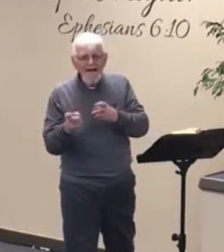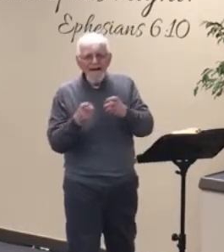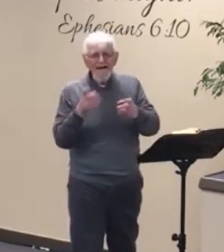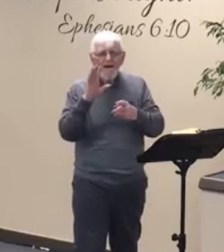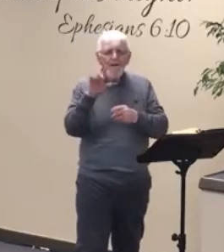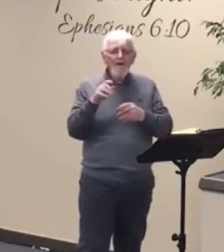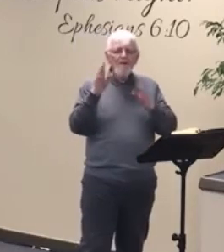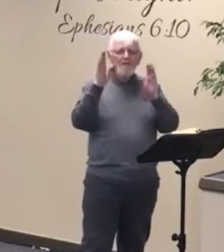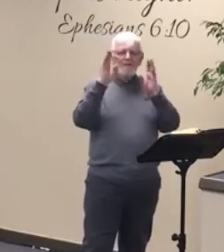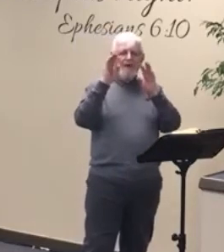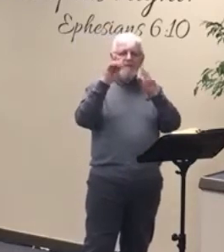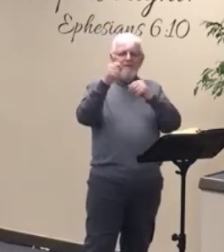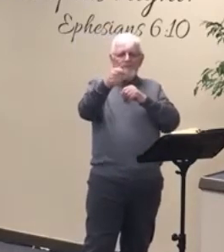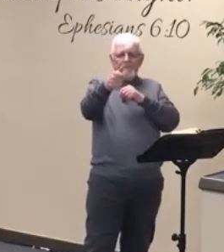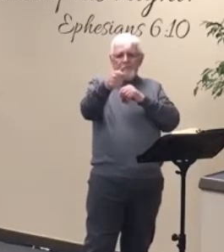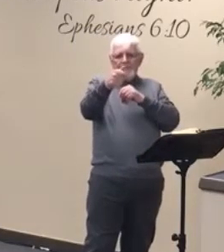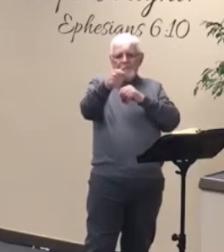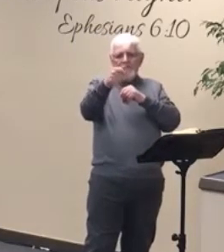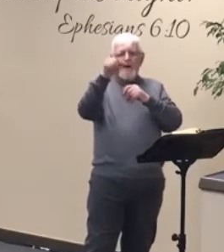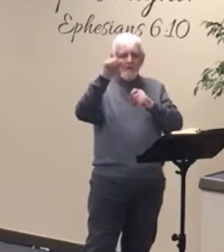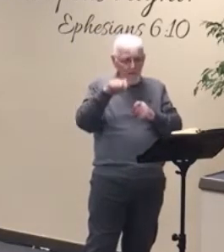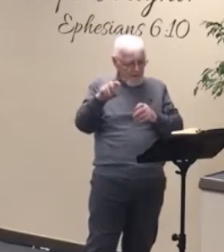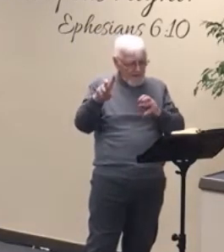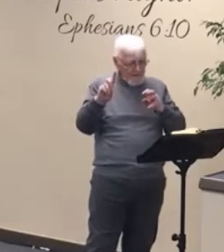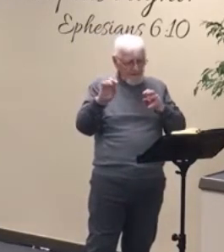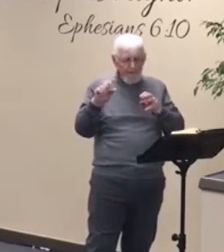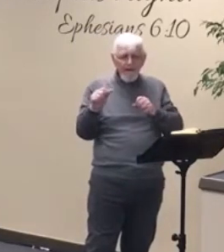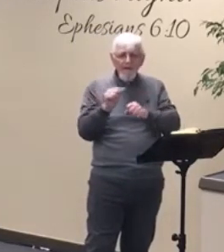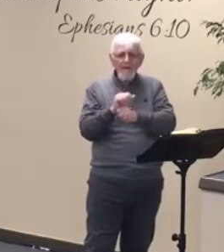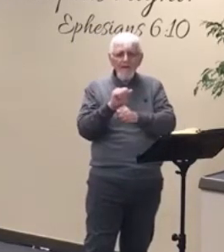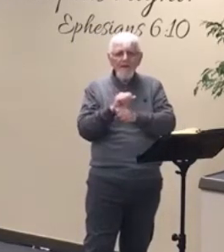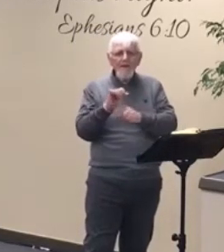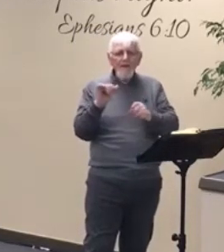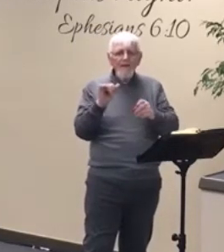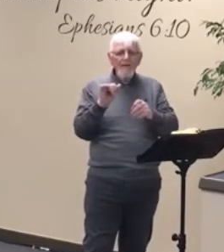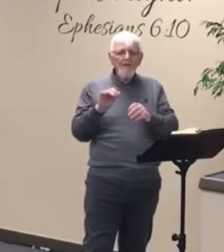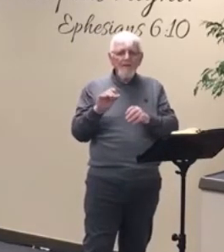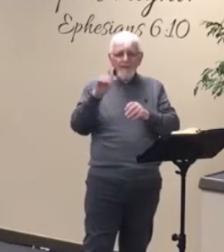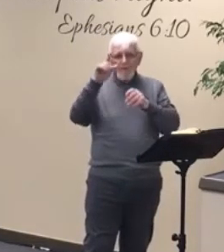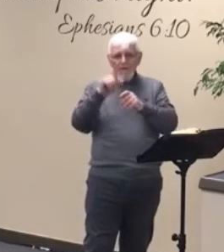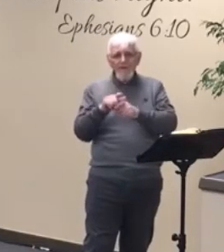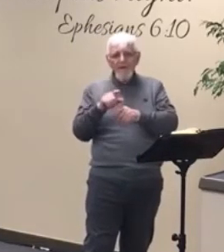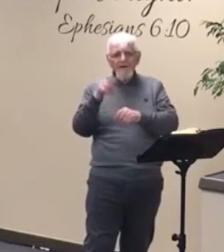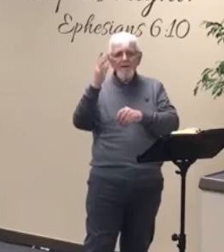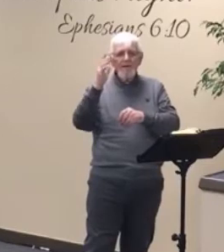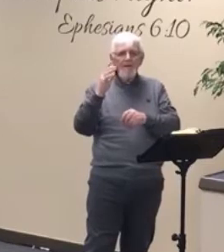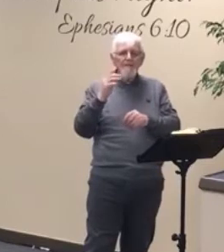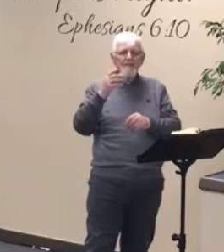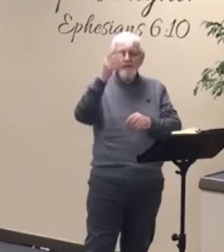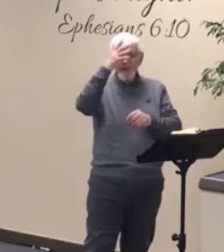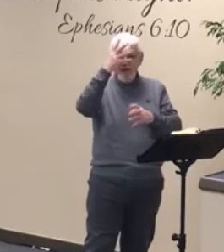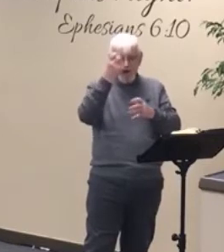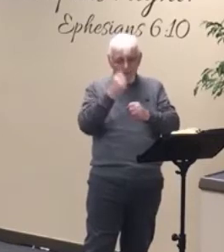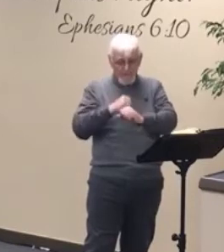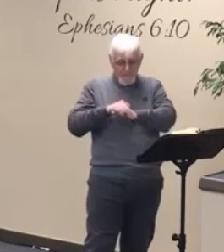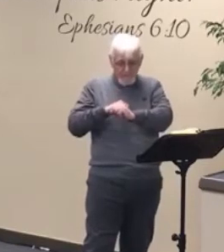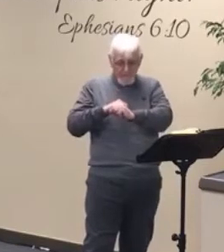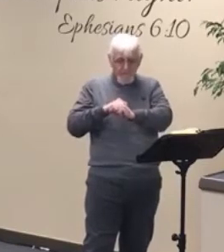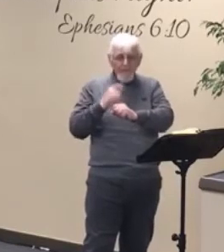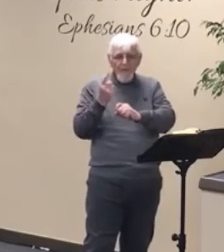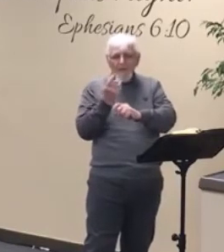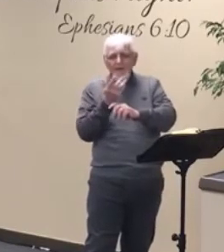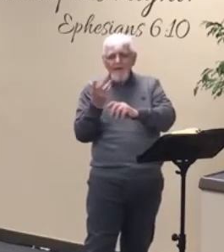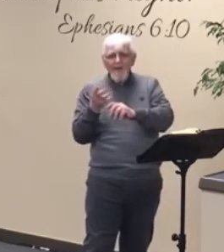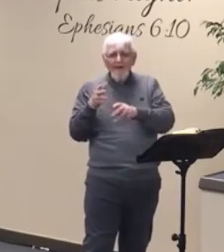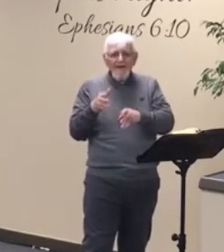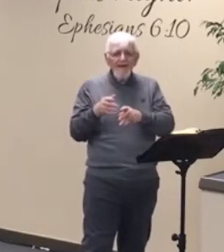problem. You're going to have to deal with the little brother that dad wants to protect, and it's the only thing he has left, and his life is bound